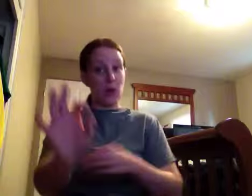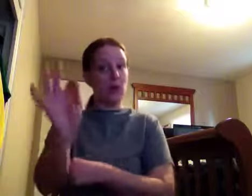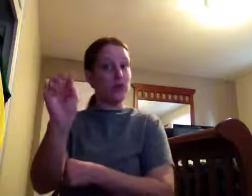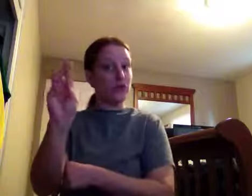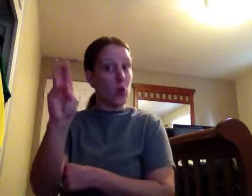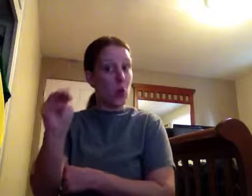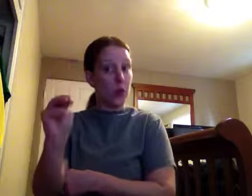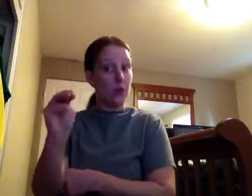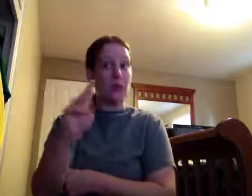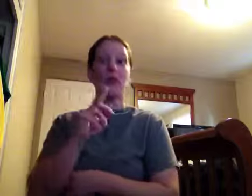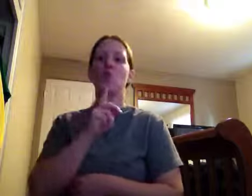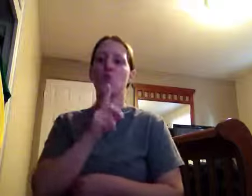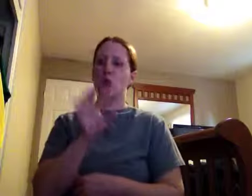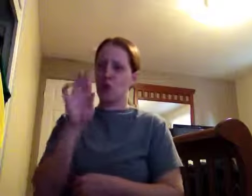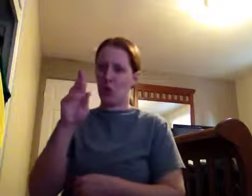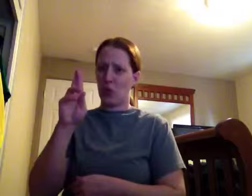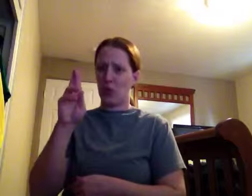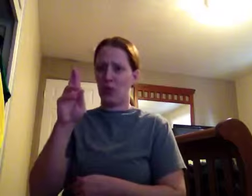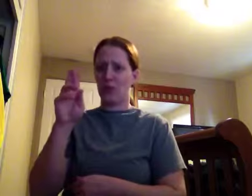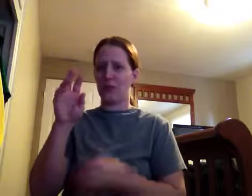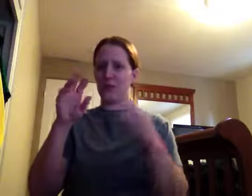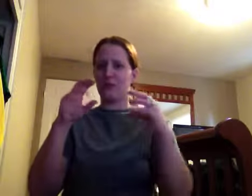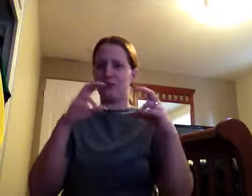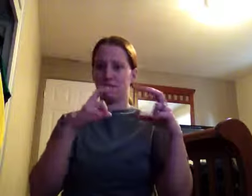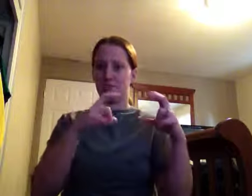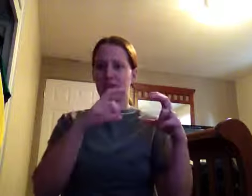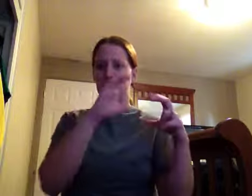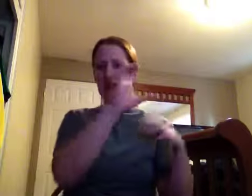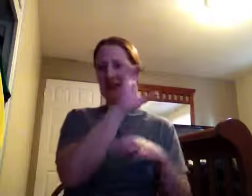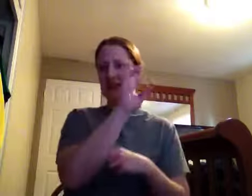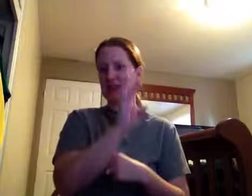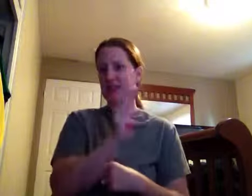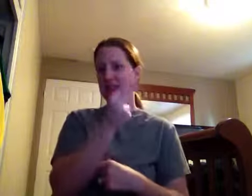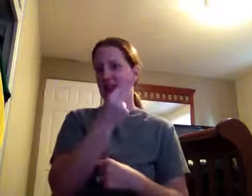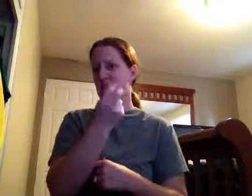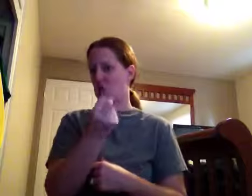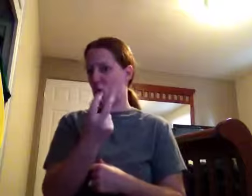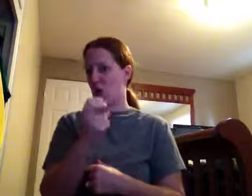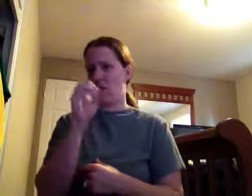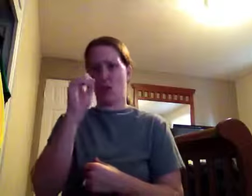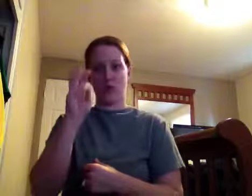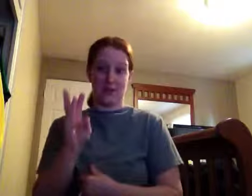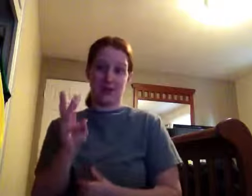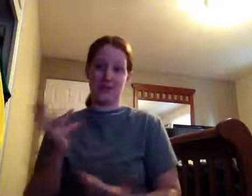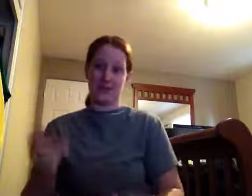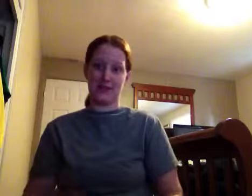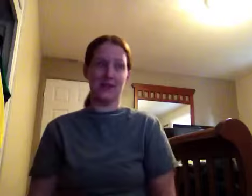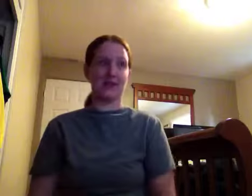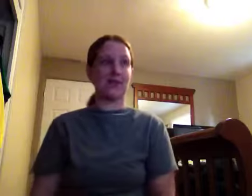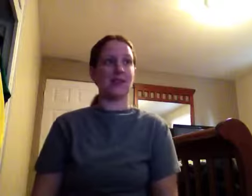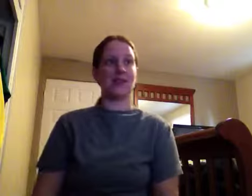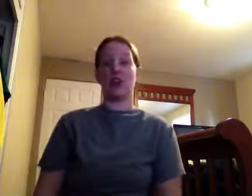So, now I'm going to give you a poem. You need to write this down, and I got this from the Journal of ChemEd many years